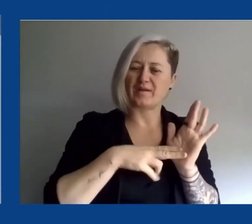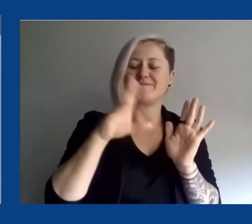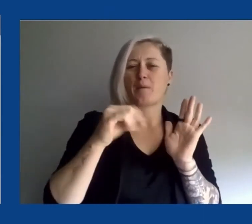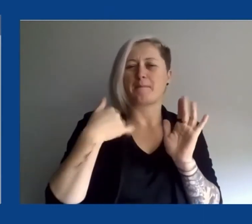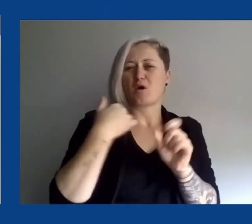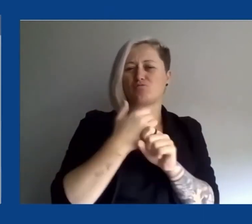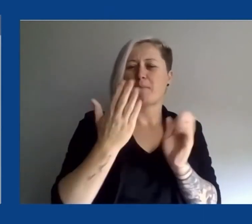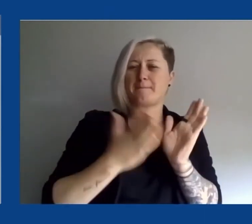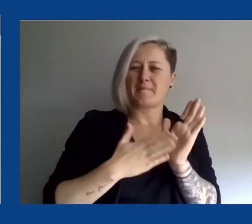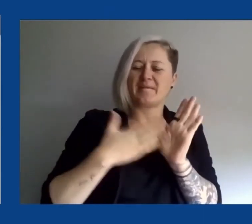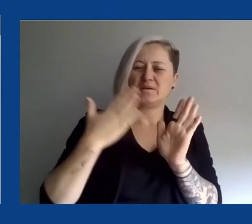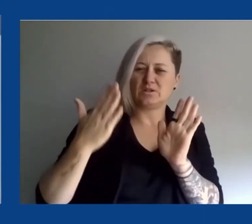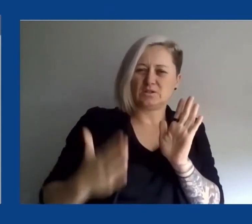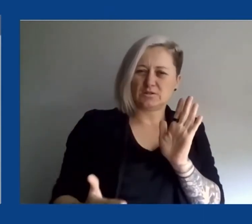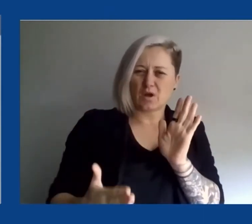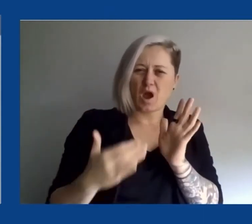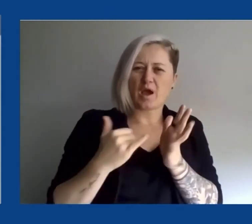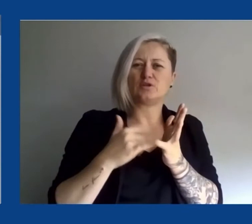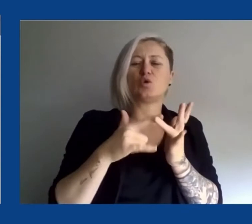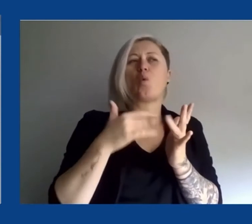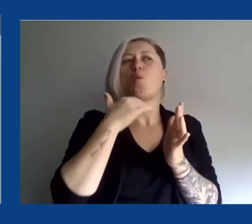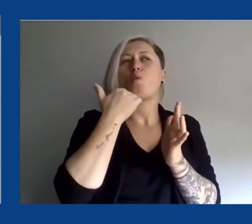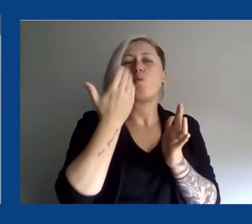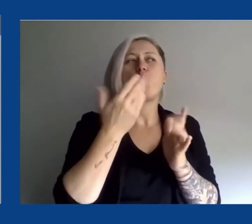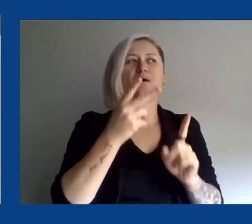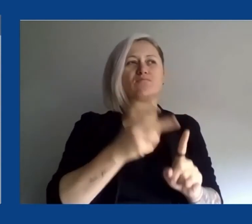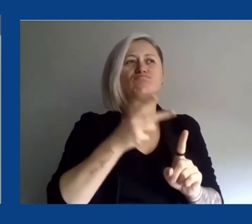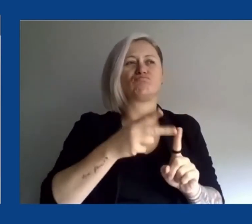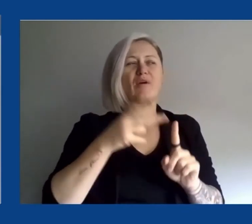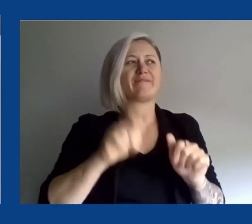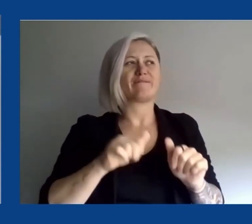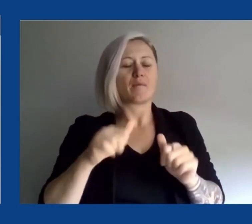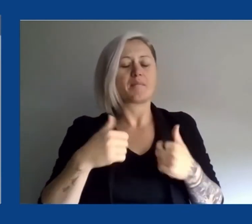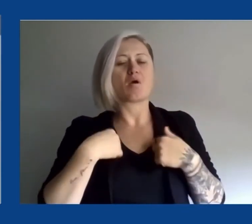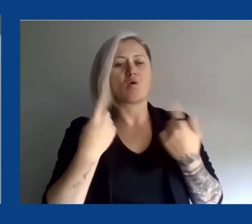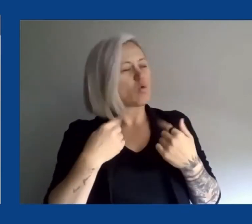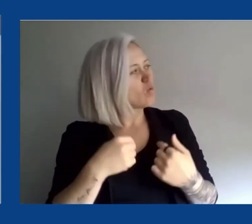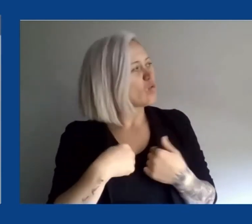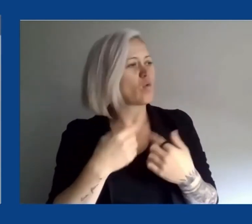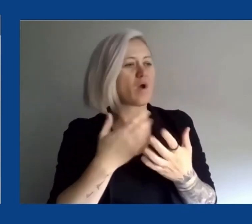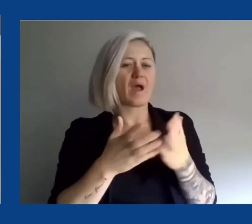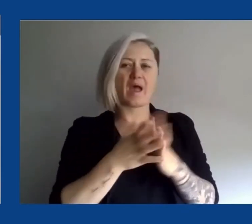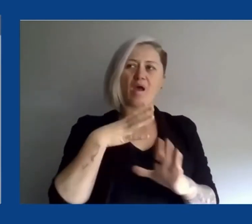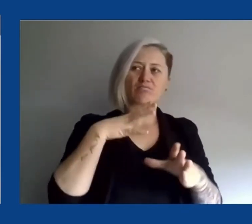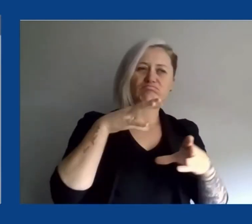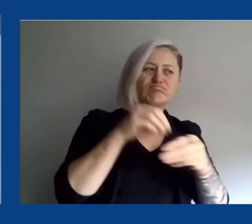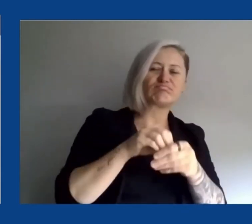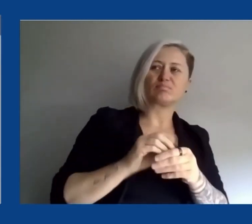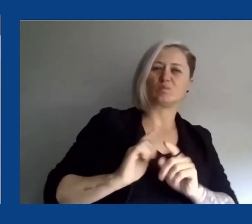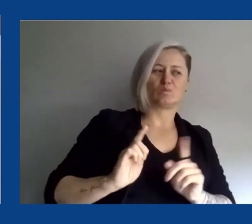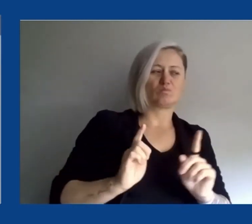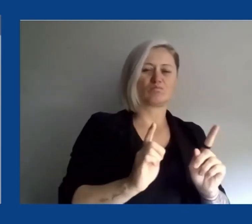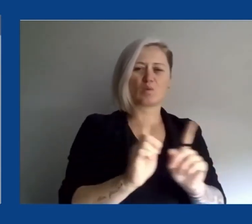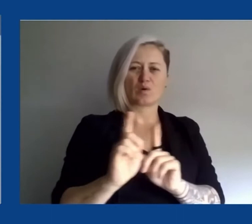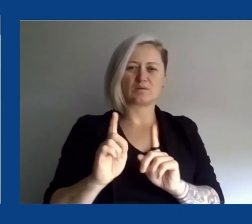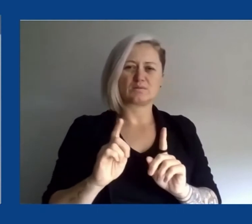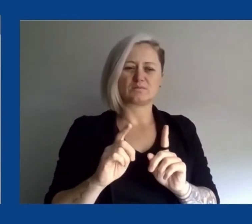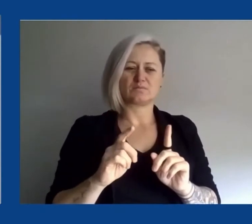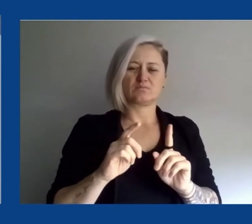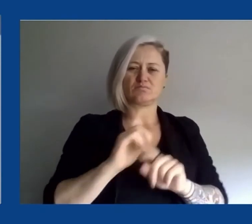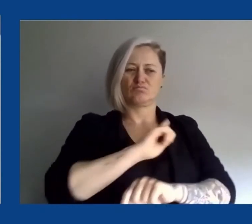was always that reaffirming who I was, how I fitted, the strength of my